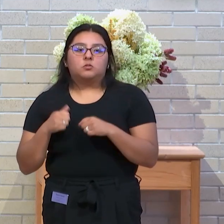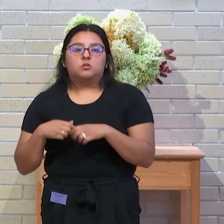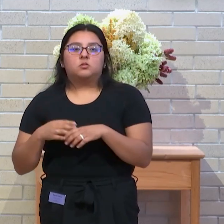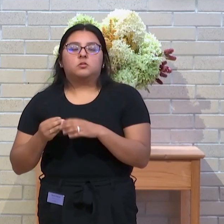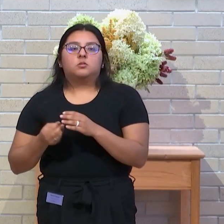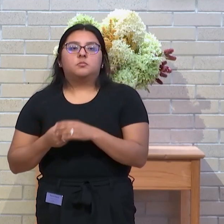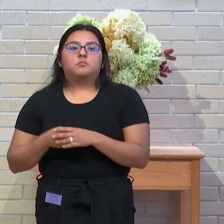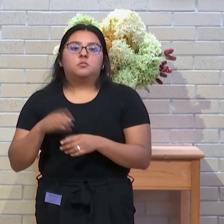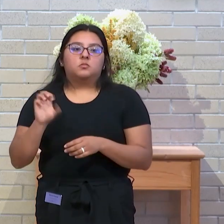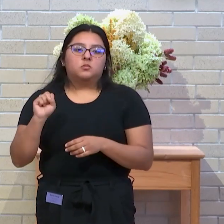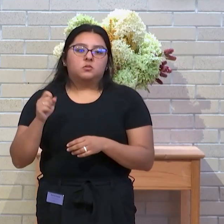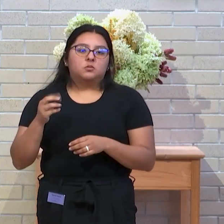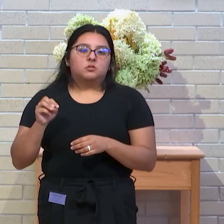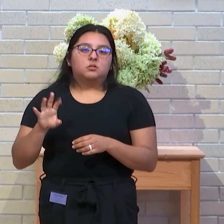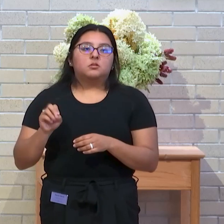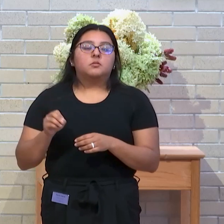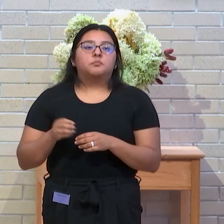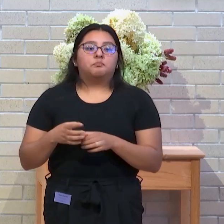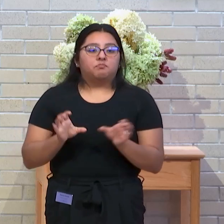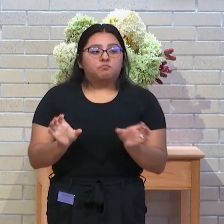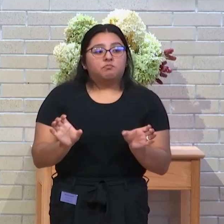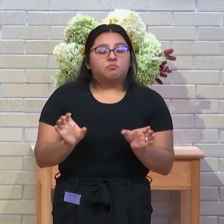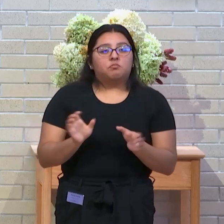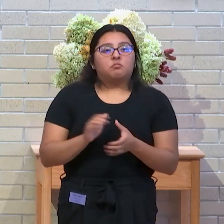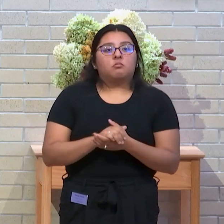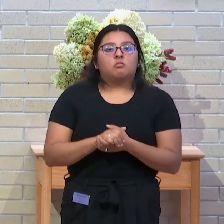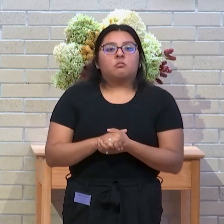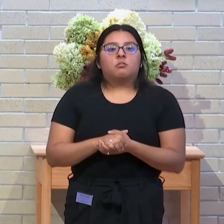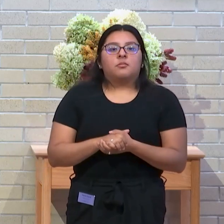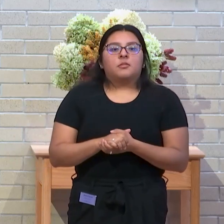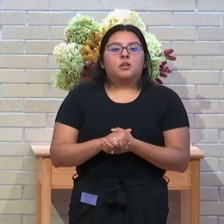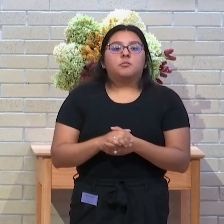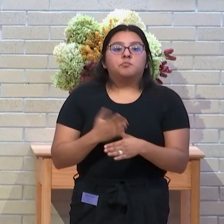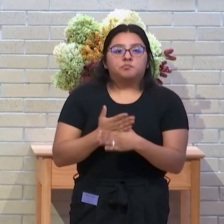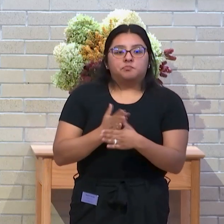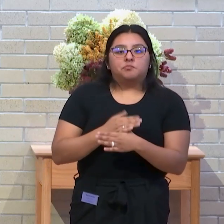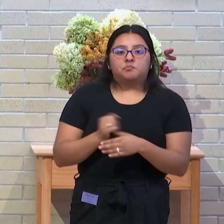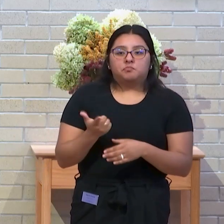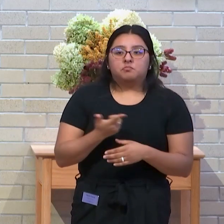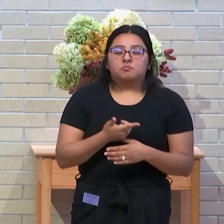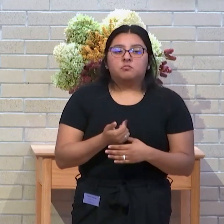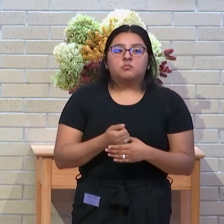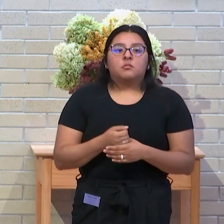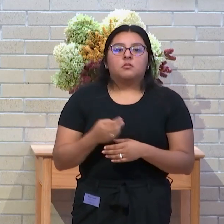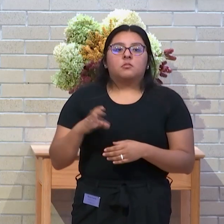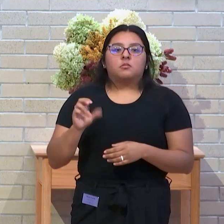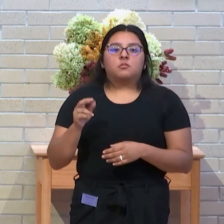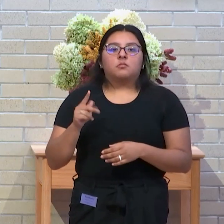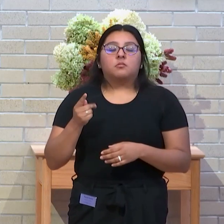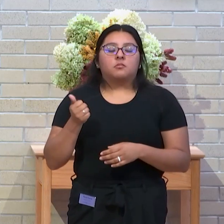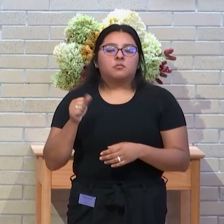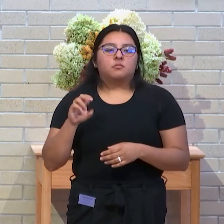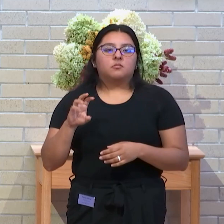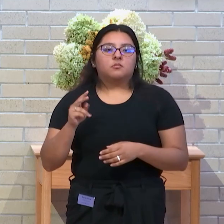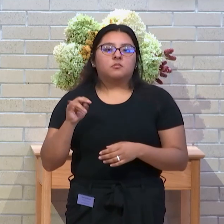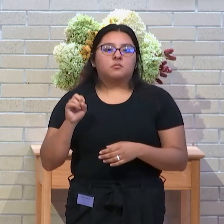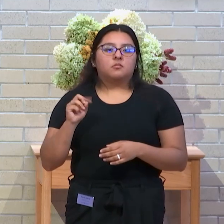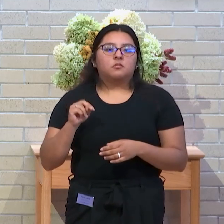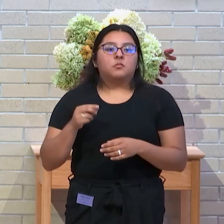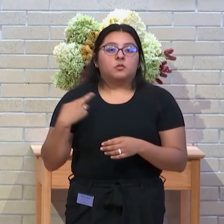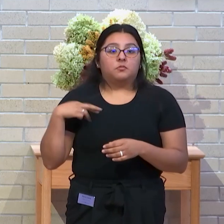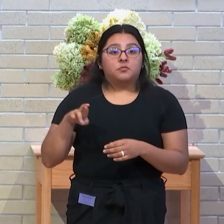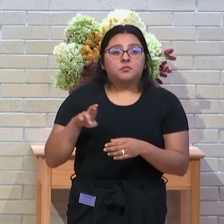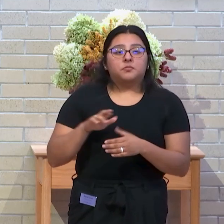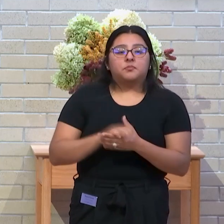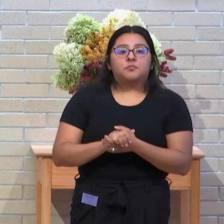is divided by 2 separate religions. What I want to share with you guys is the Kachina religion and the opportunity we had to experience